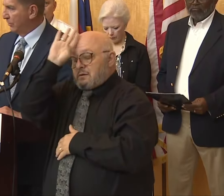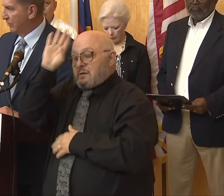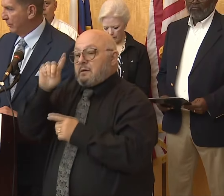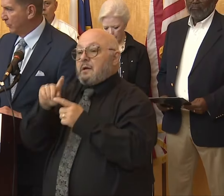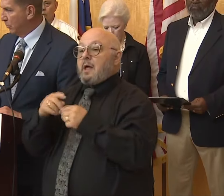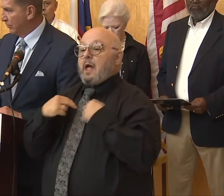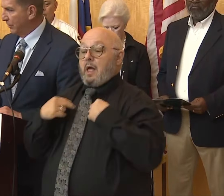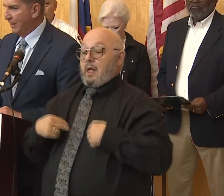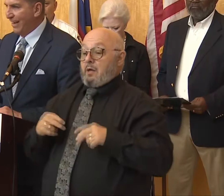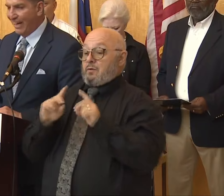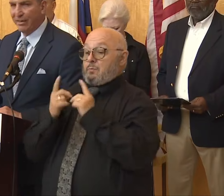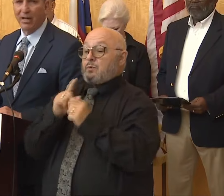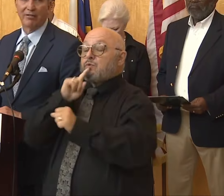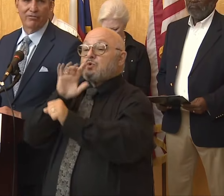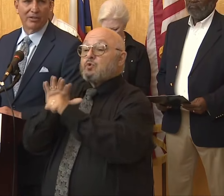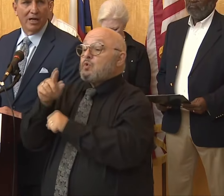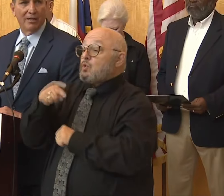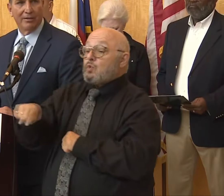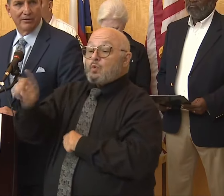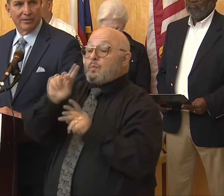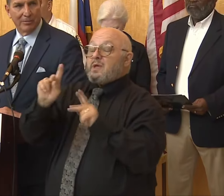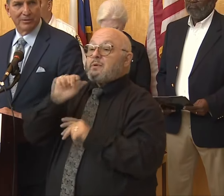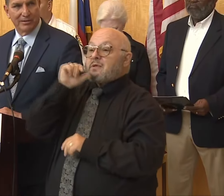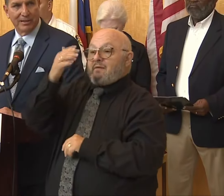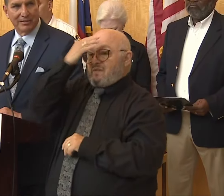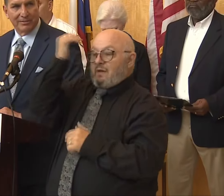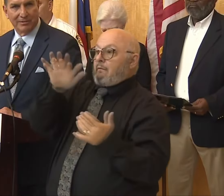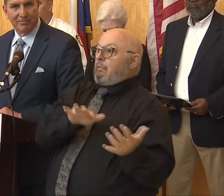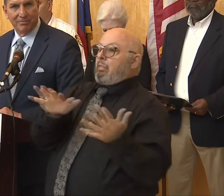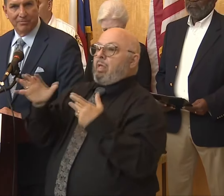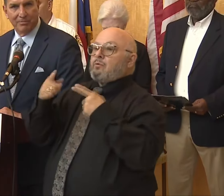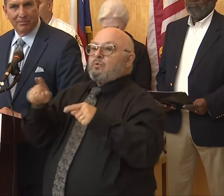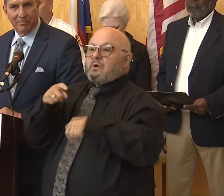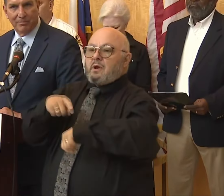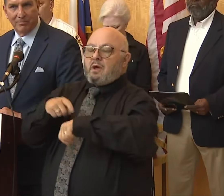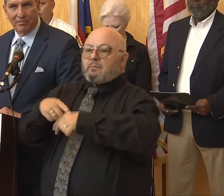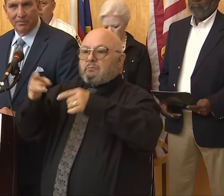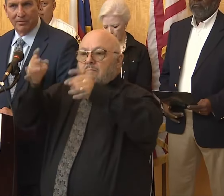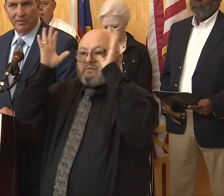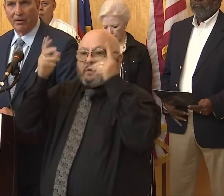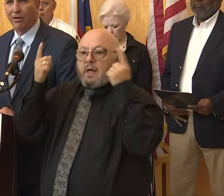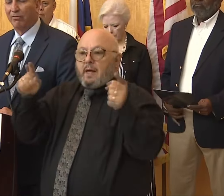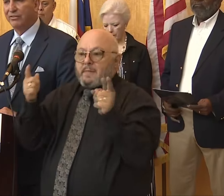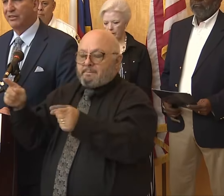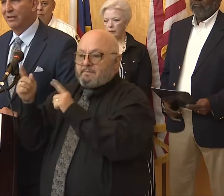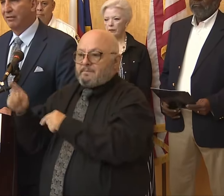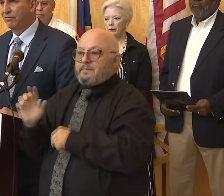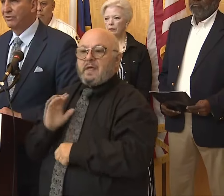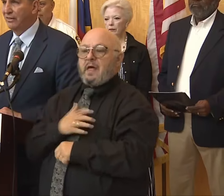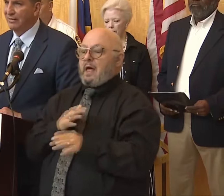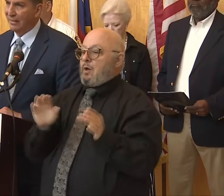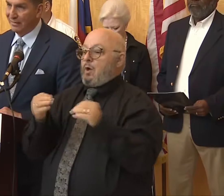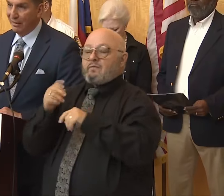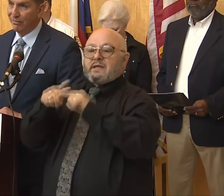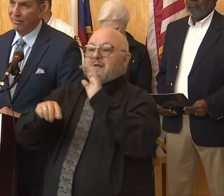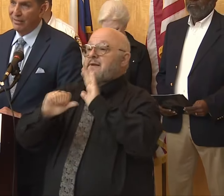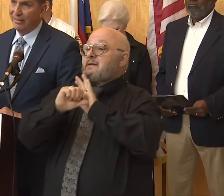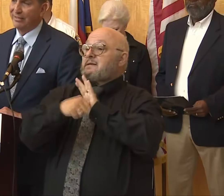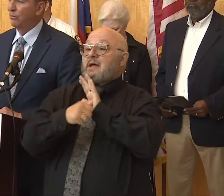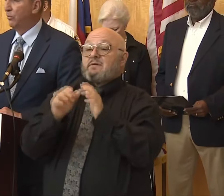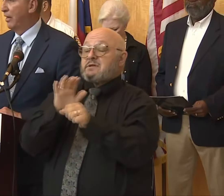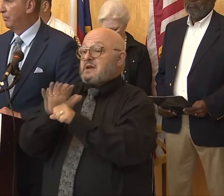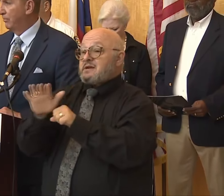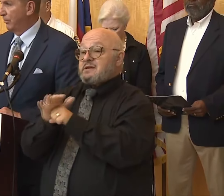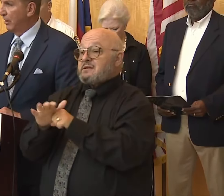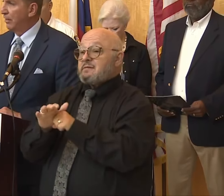that those individuals are not forgotten during times of disaster. Our office cannot emphasize that enough,